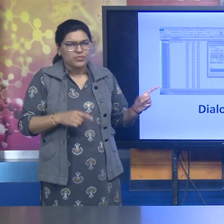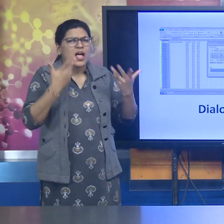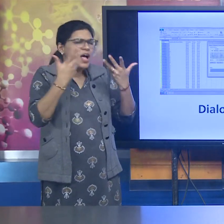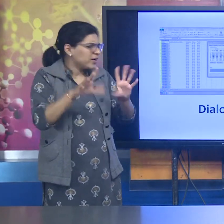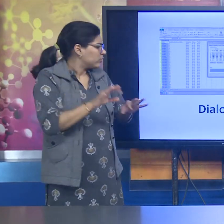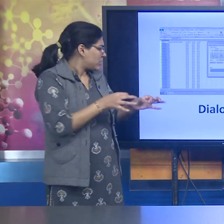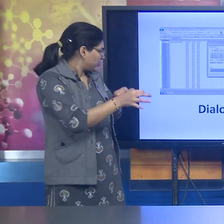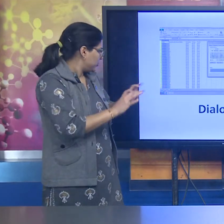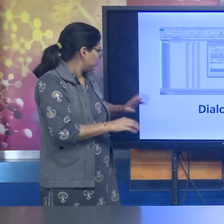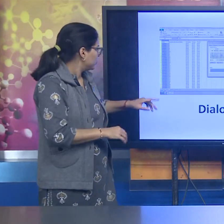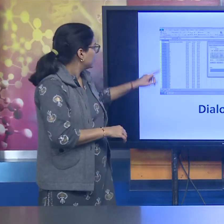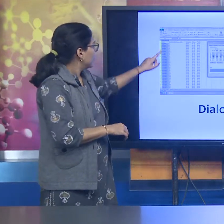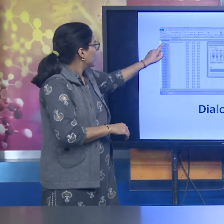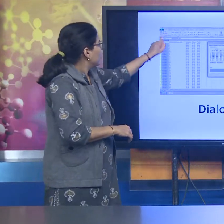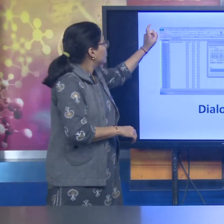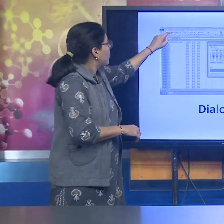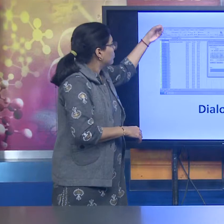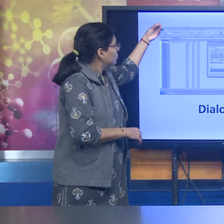are the box